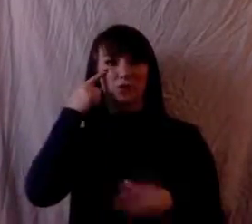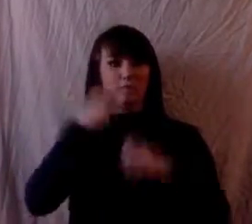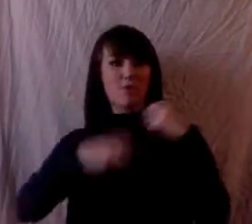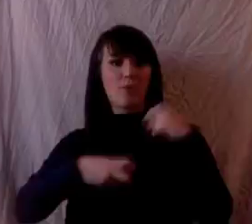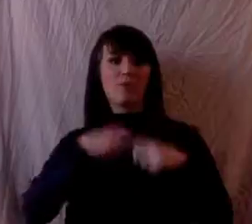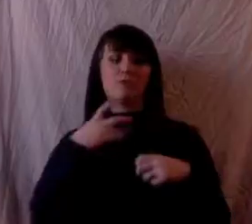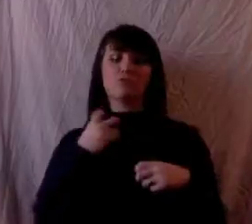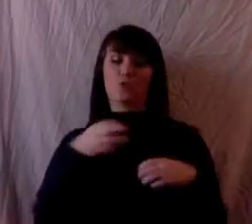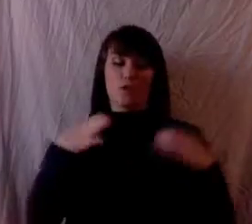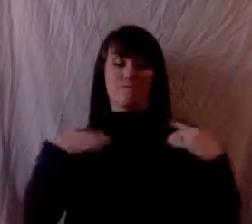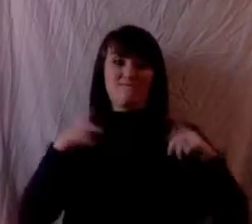and concerns.